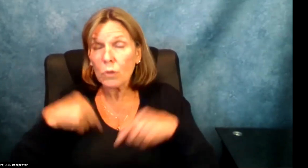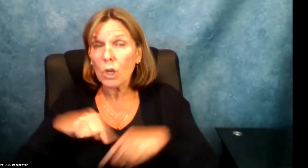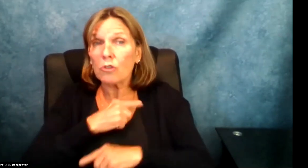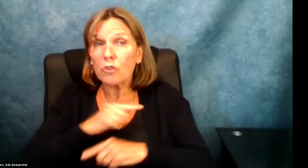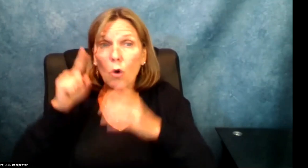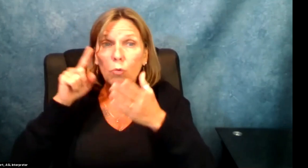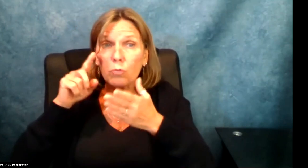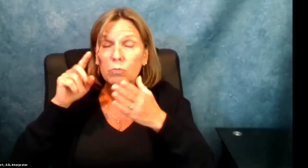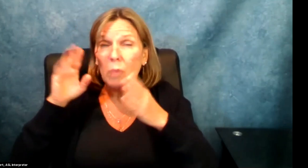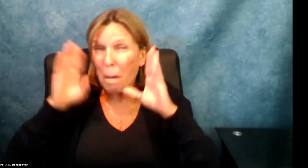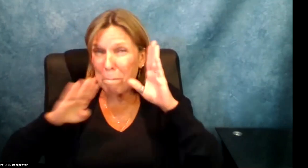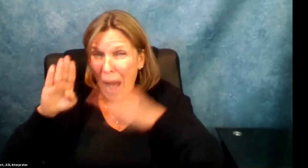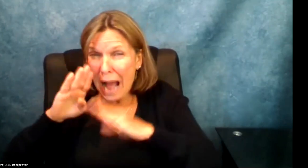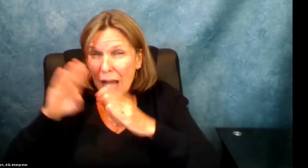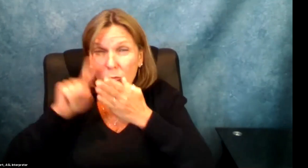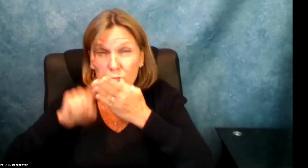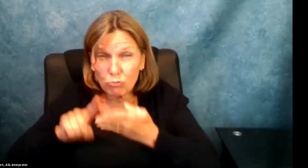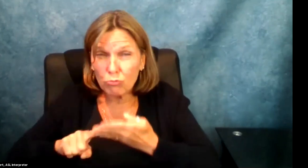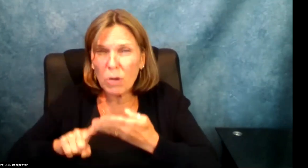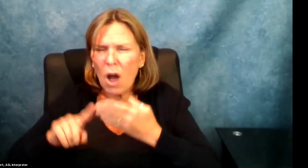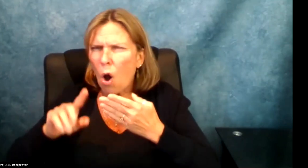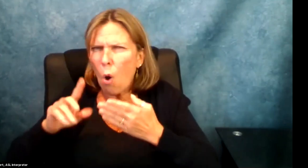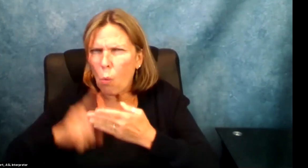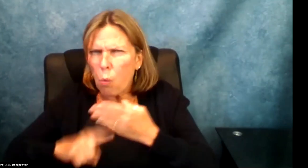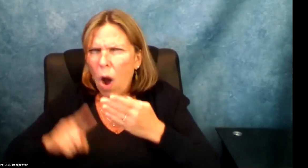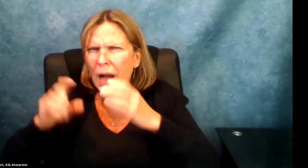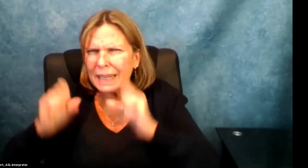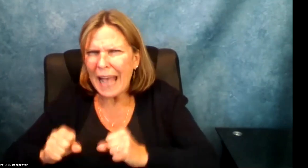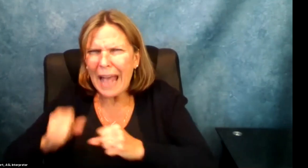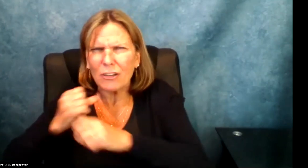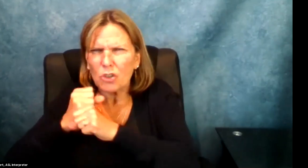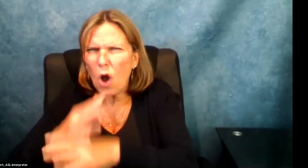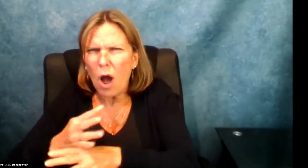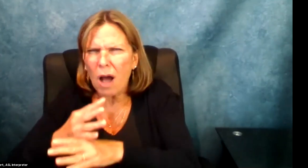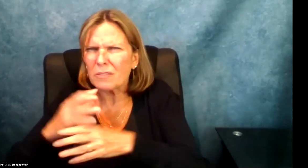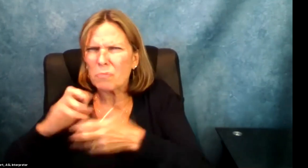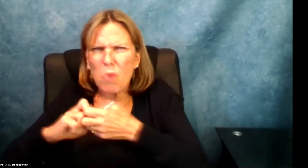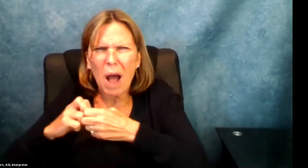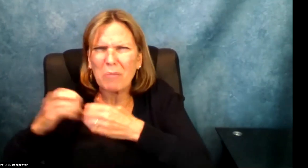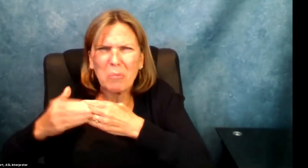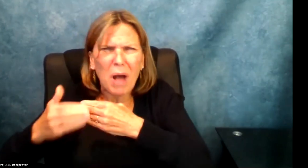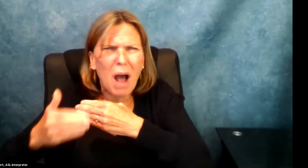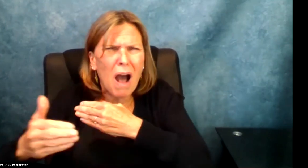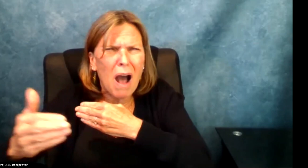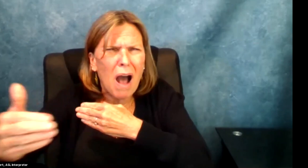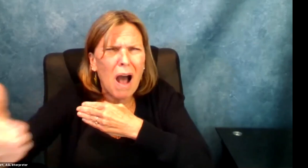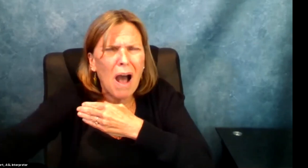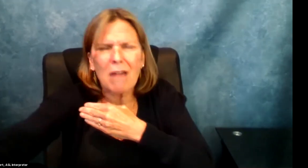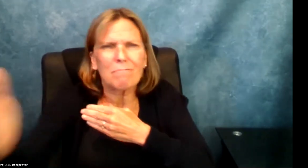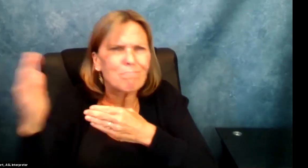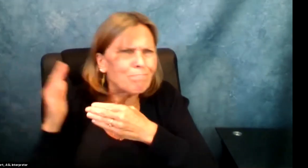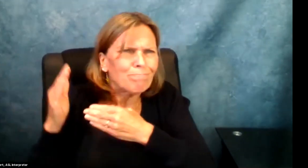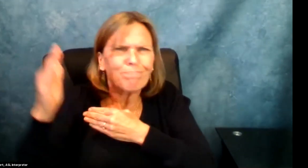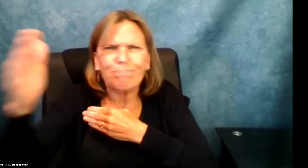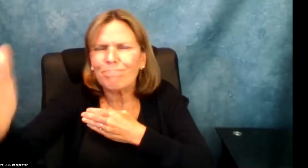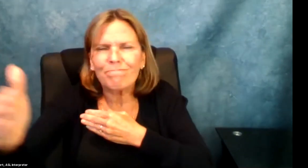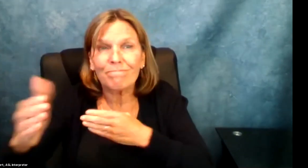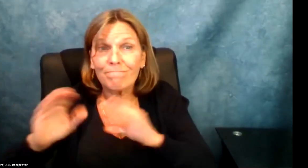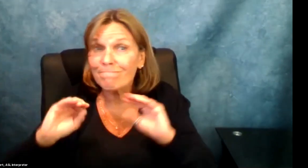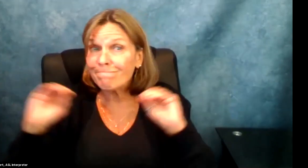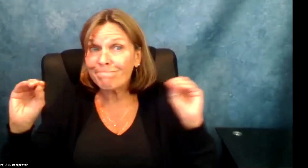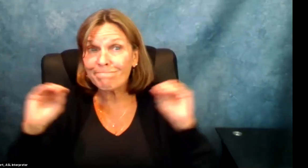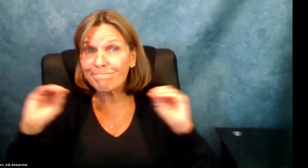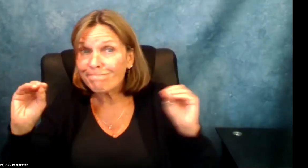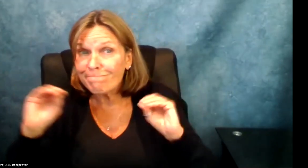and there's nothing we can really come up with that we worry about in terms of this